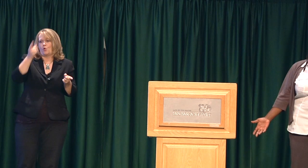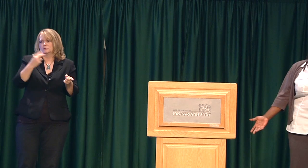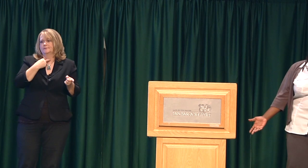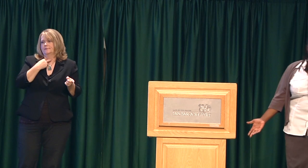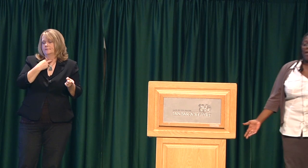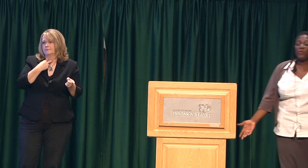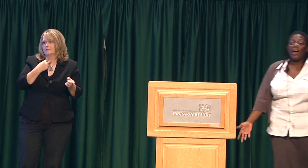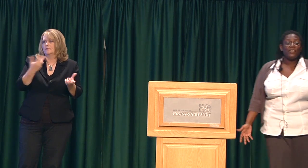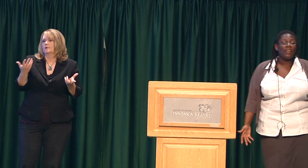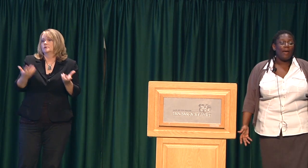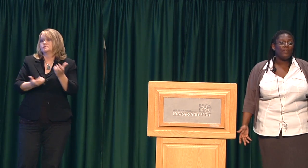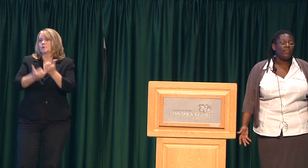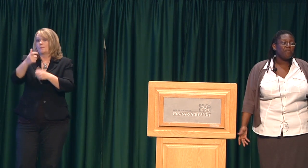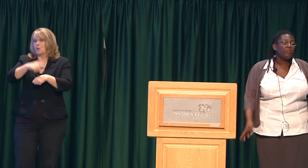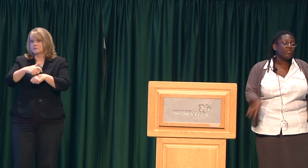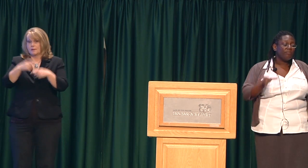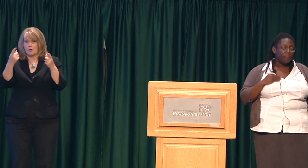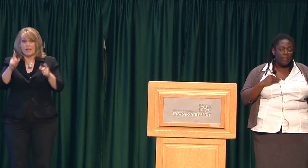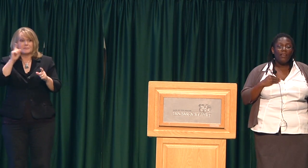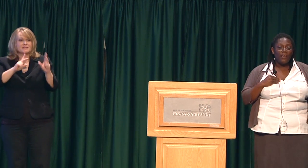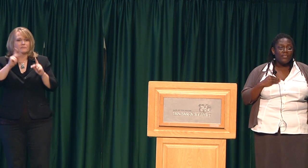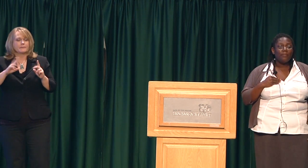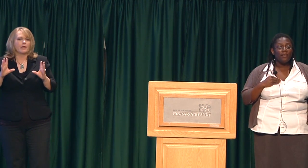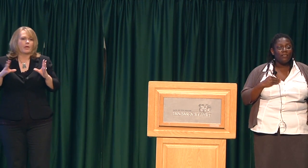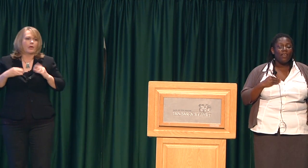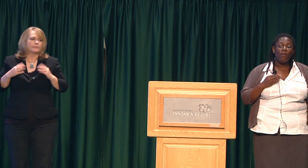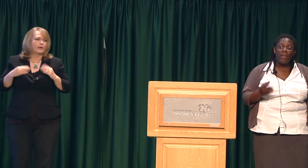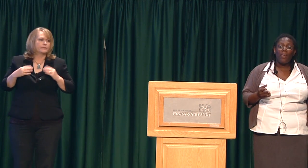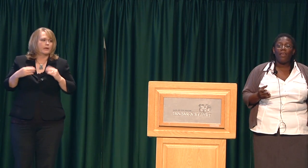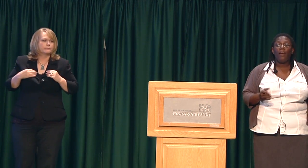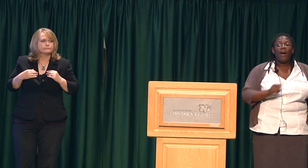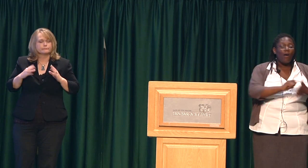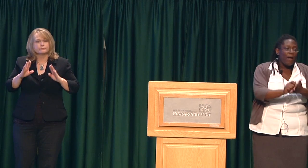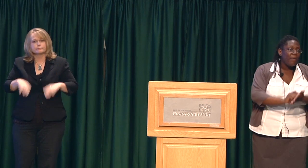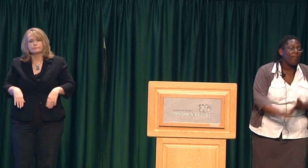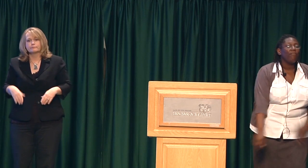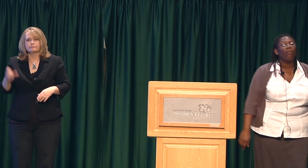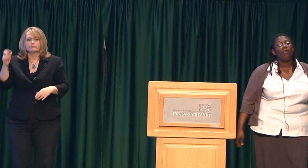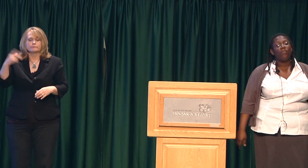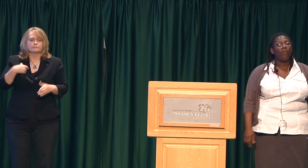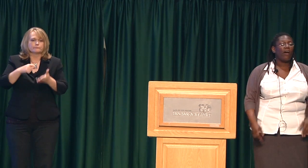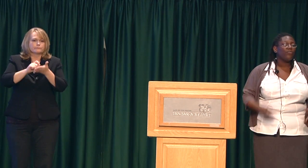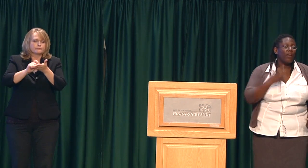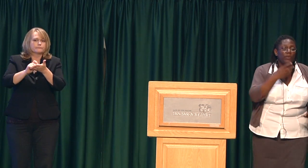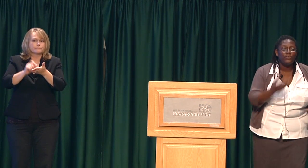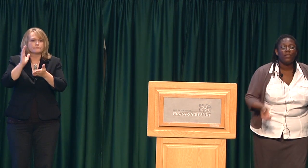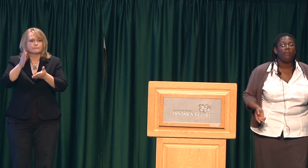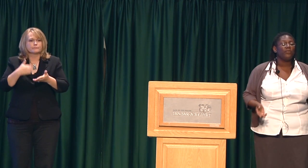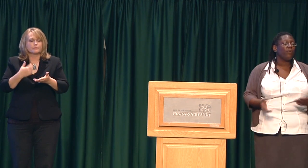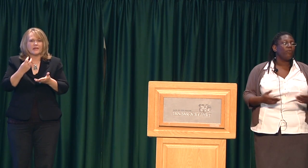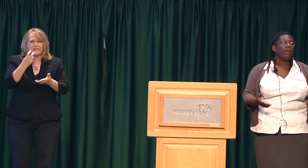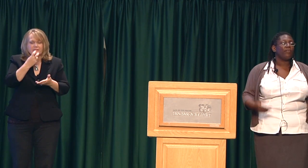you going to do? So most times, what I've seen happen to deaf people just accept it and say, okay, I'll write back and forth, or I'll try to read